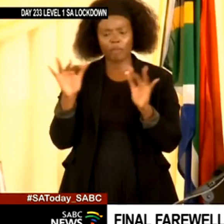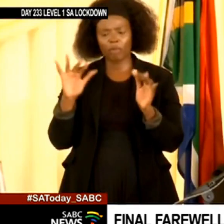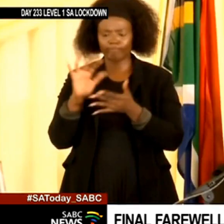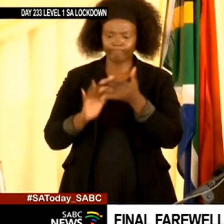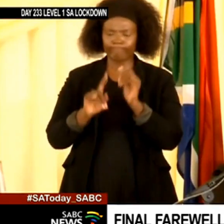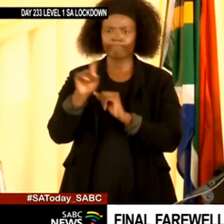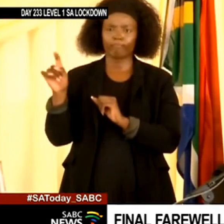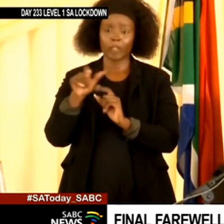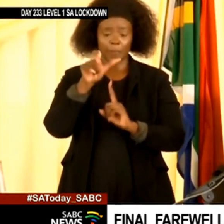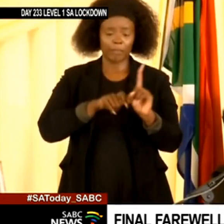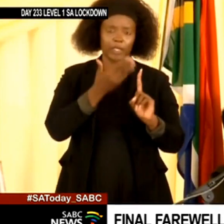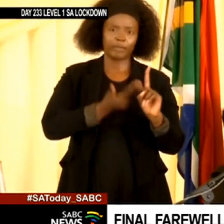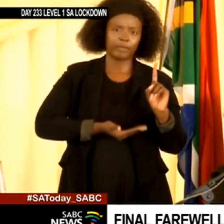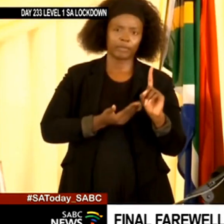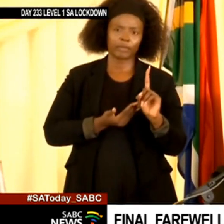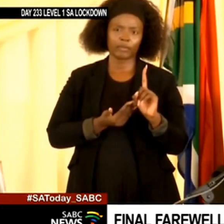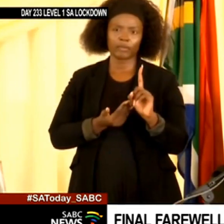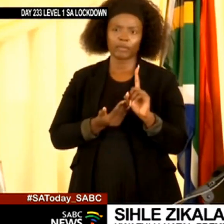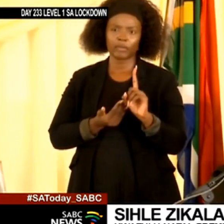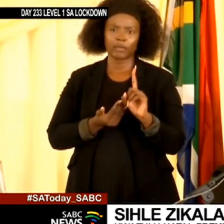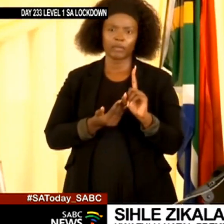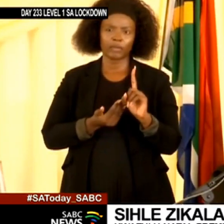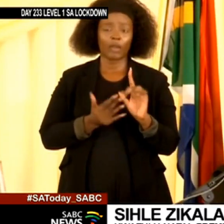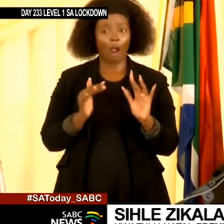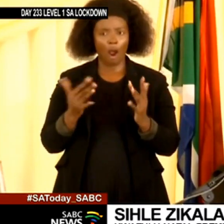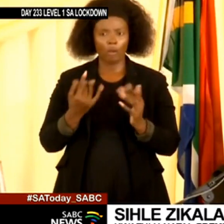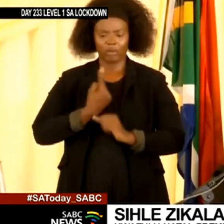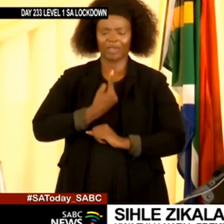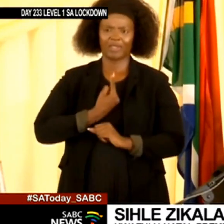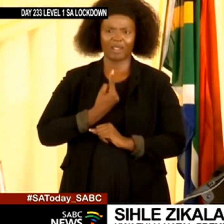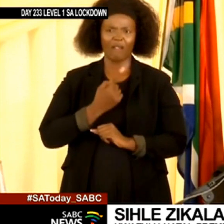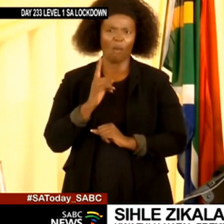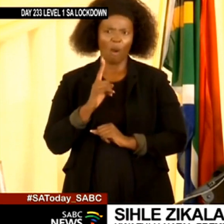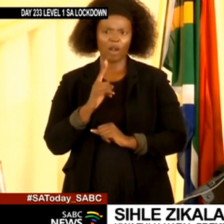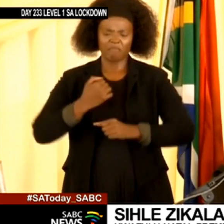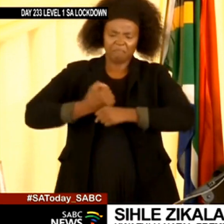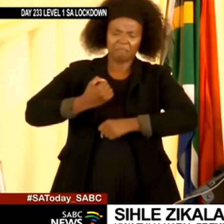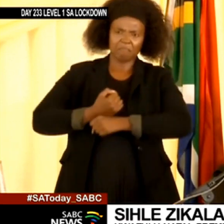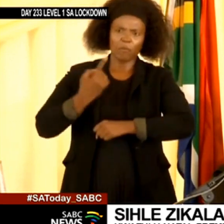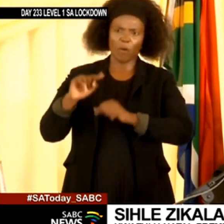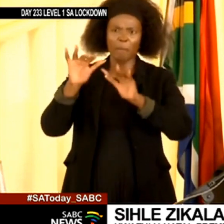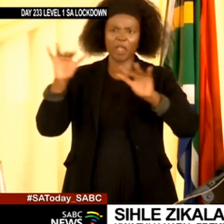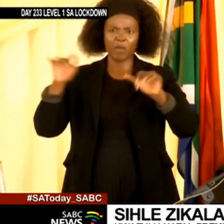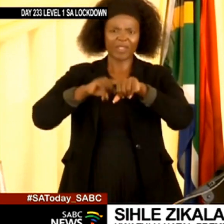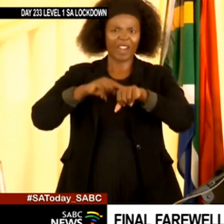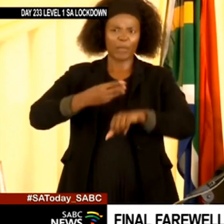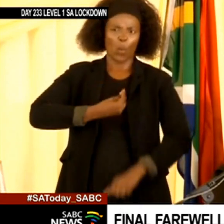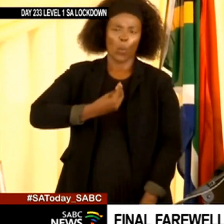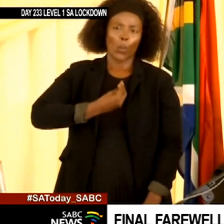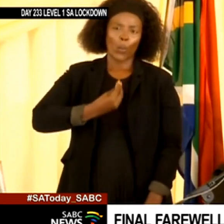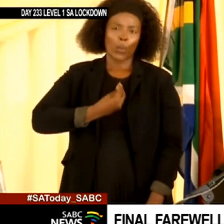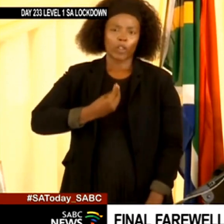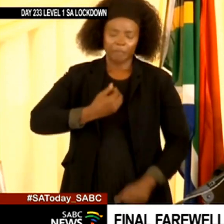Comrade Ndobe surrendered himself to the struggle of the people at a young age